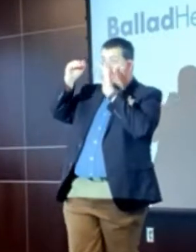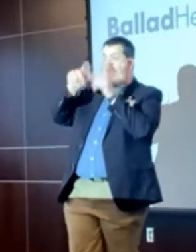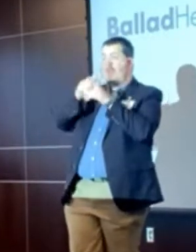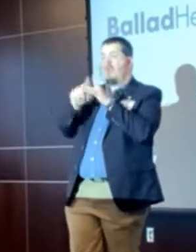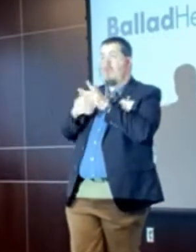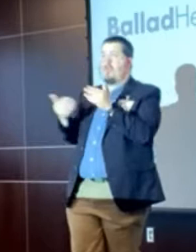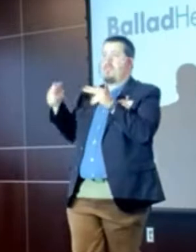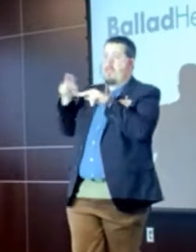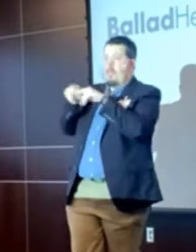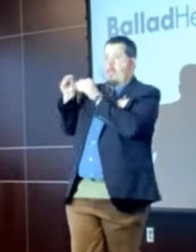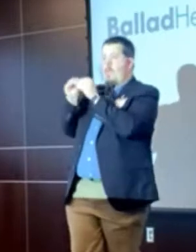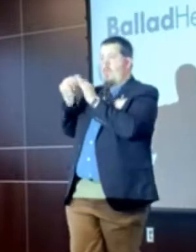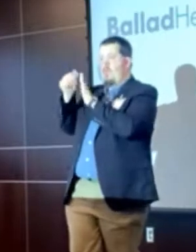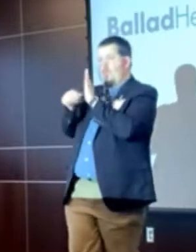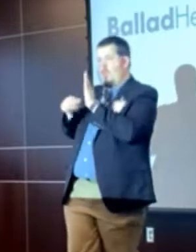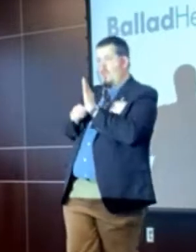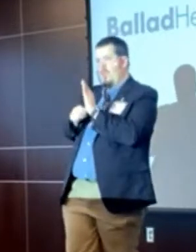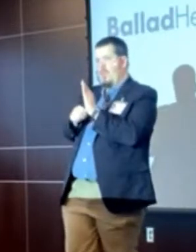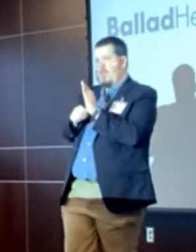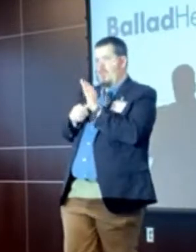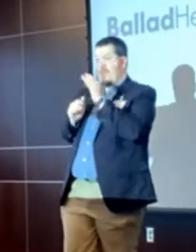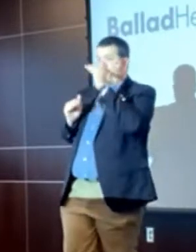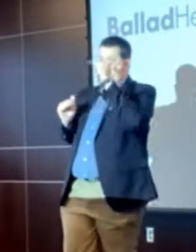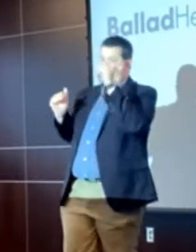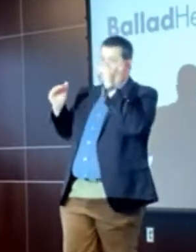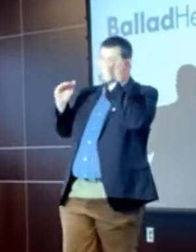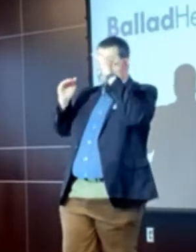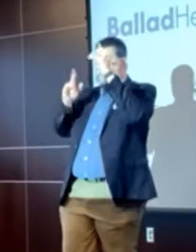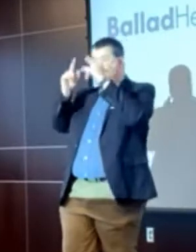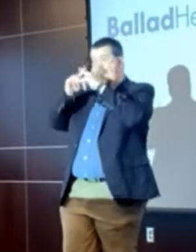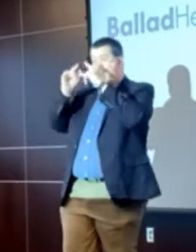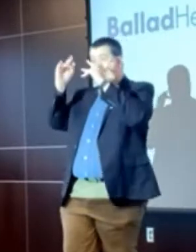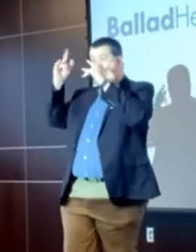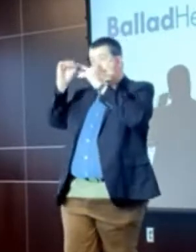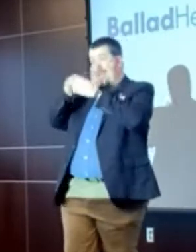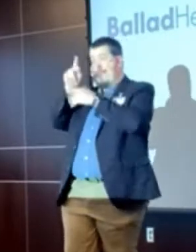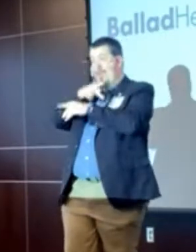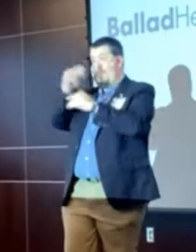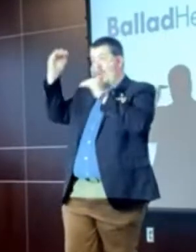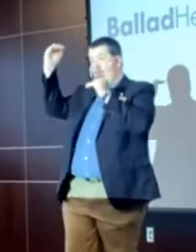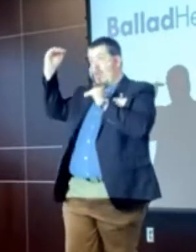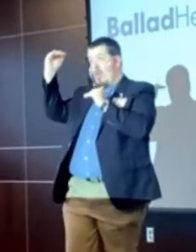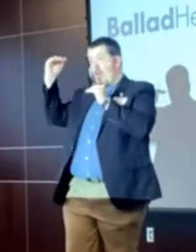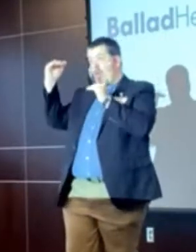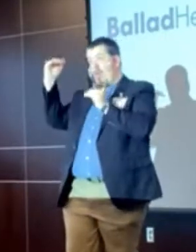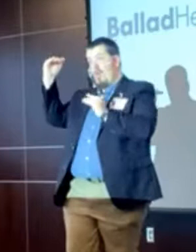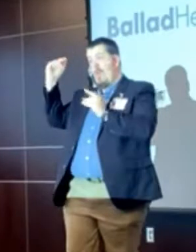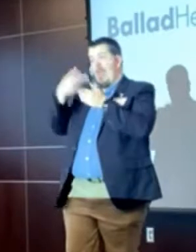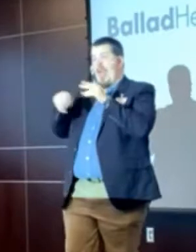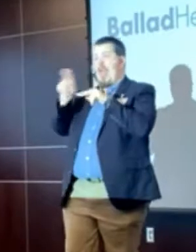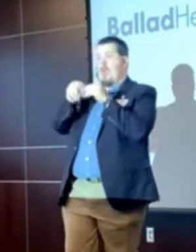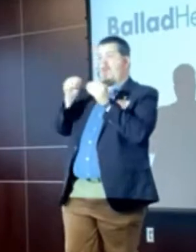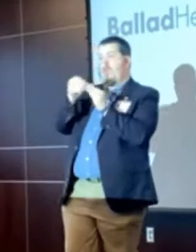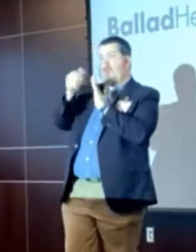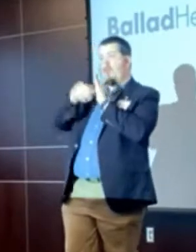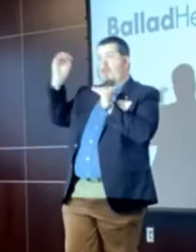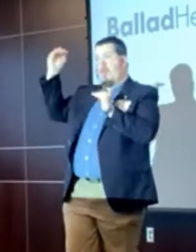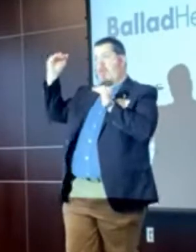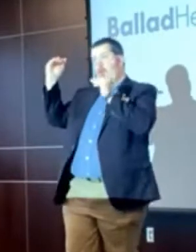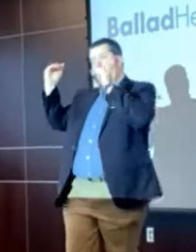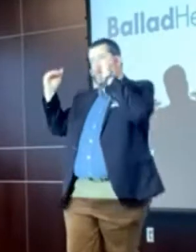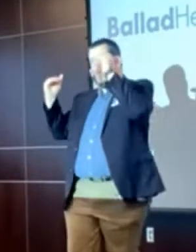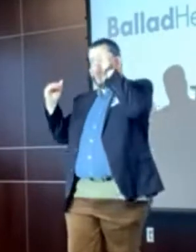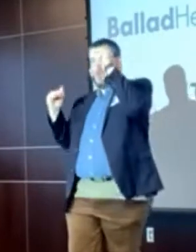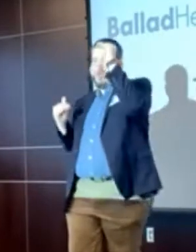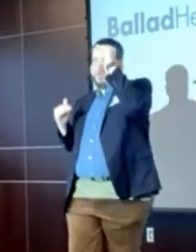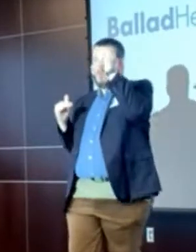increase more. So really what happens as the inpatients drop, it allows us to have more of our team members who are deployed